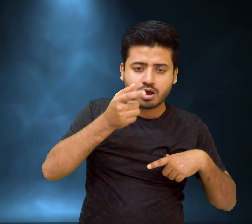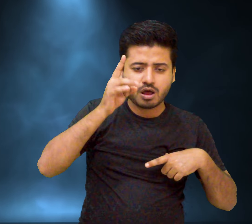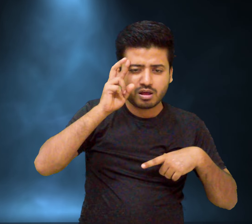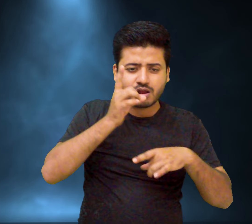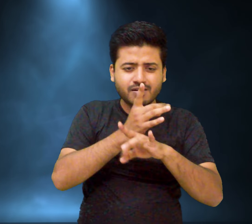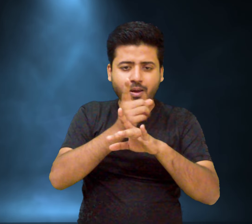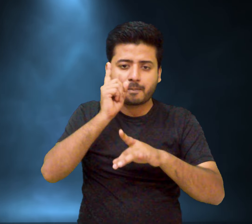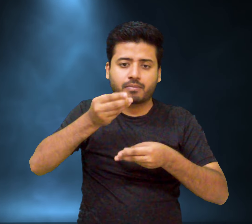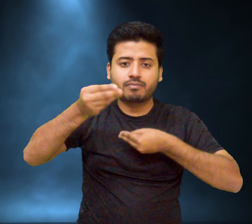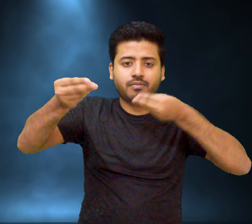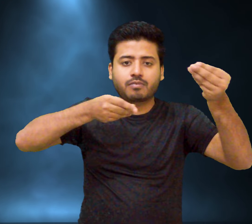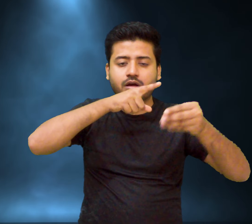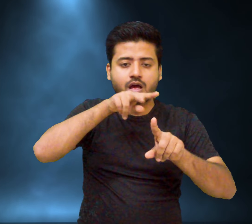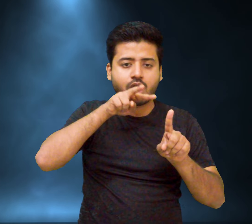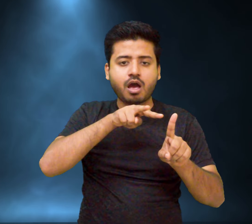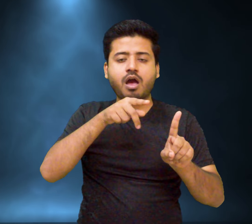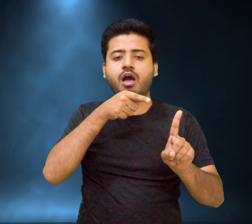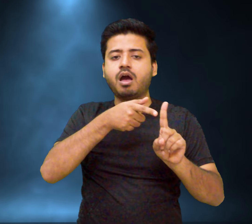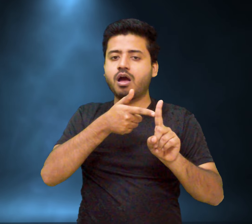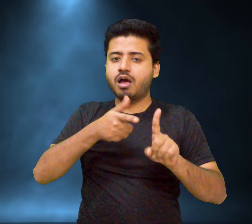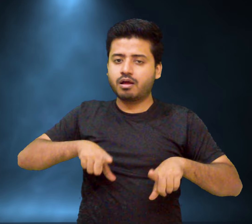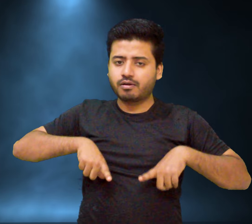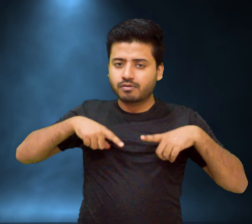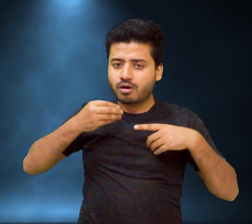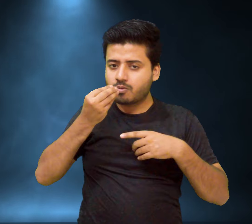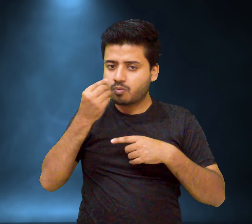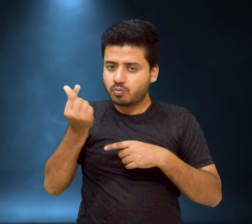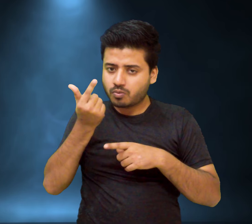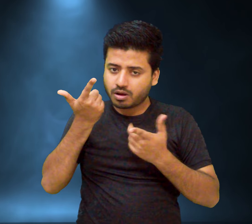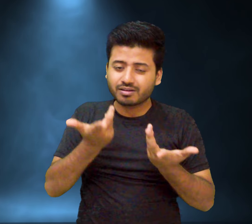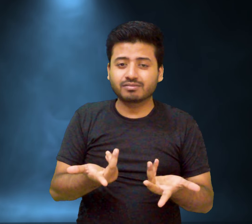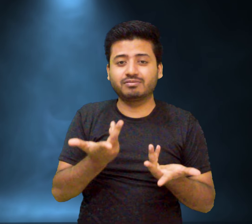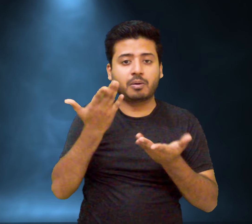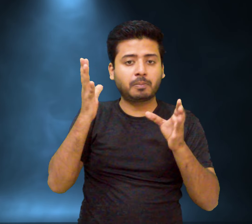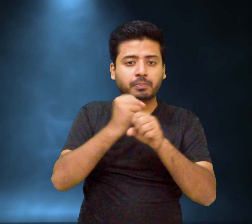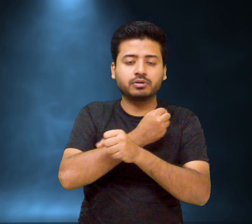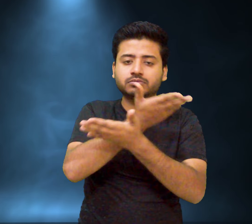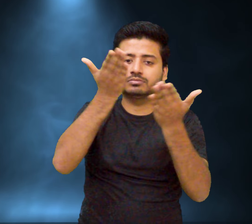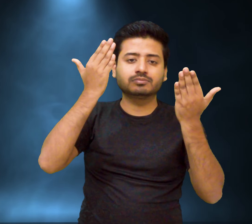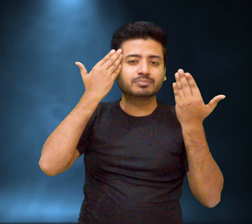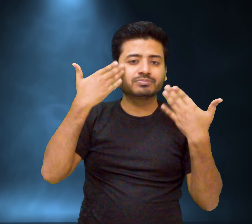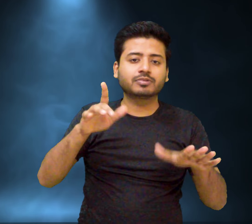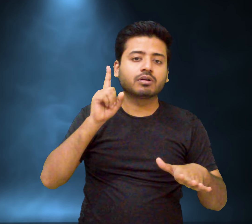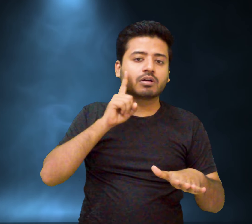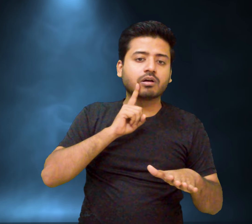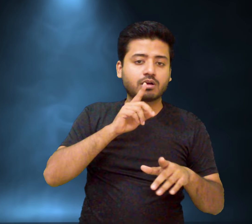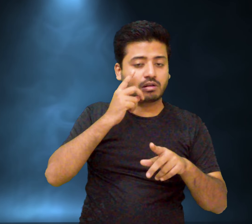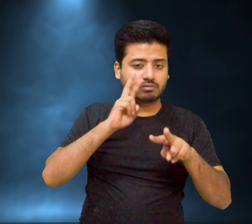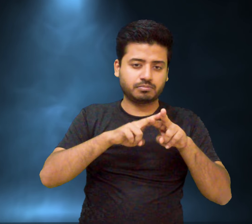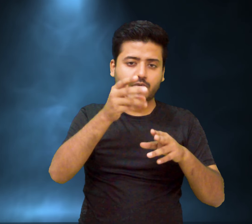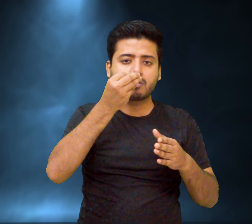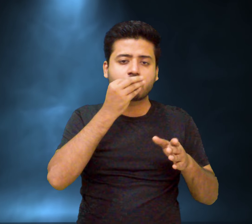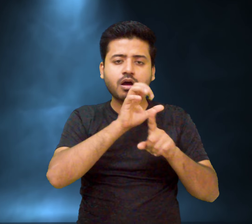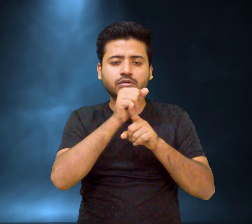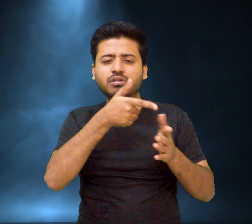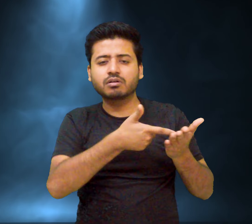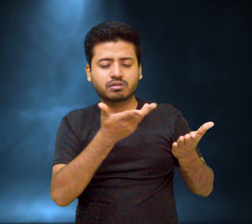that piperine can improve insulin sensitivity, which helps the body use insulin more effectively to manage blood sugar levels. Pairs with